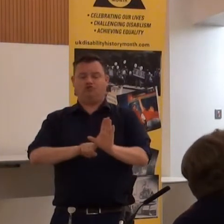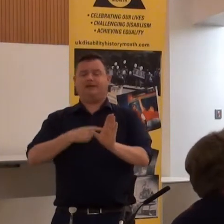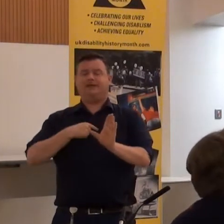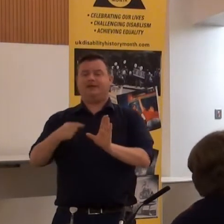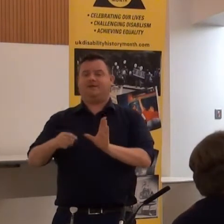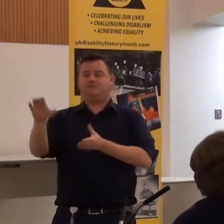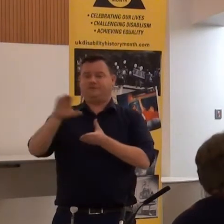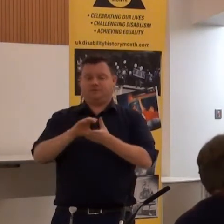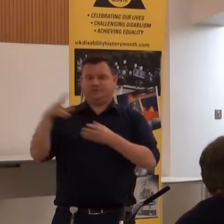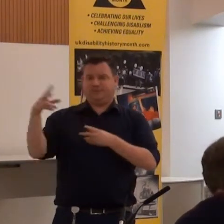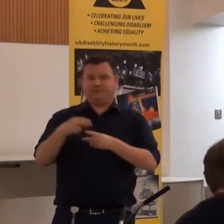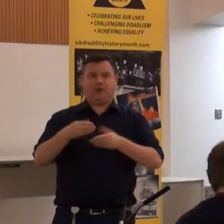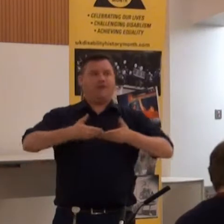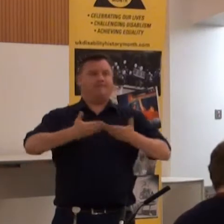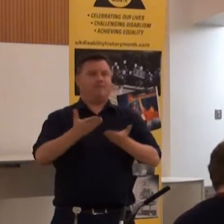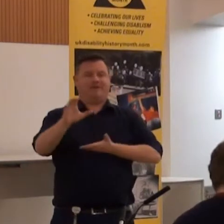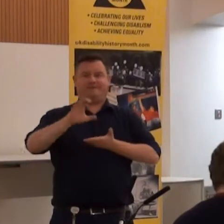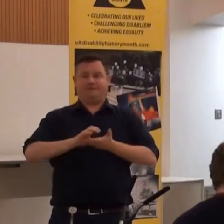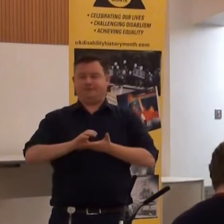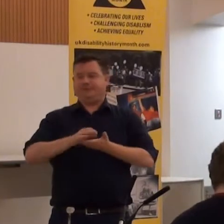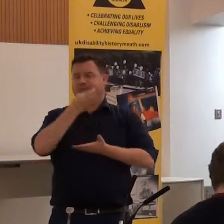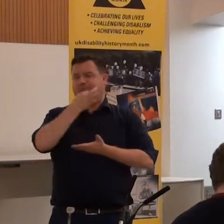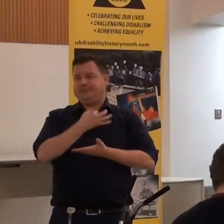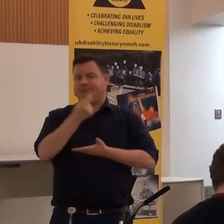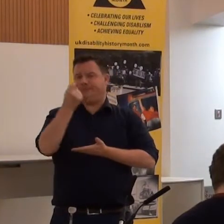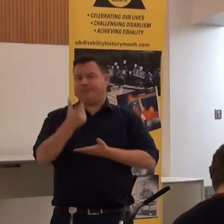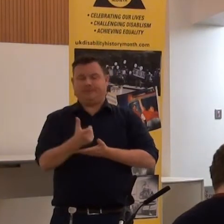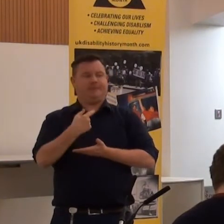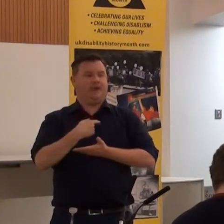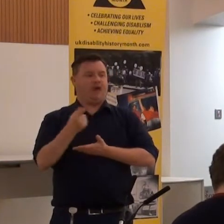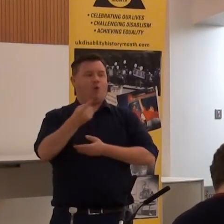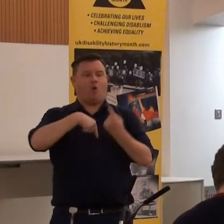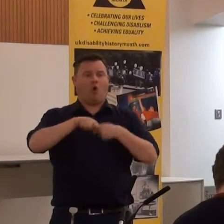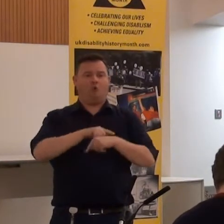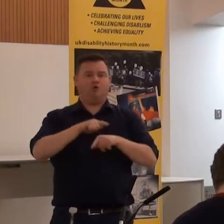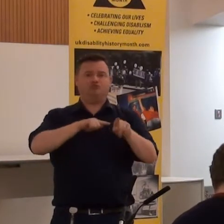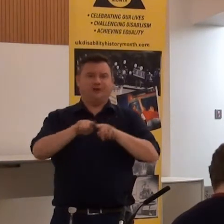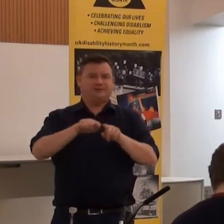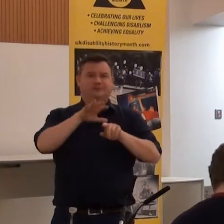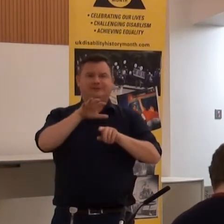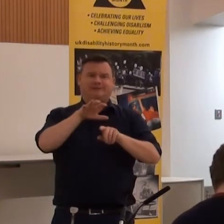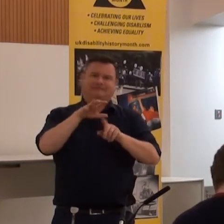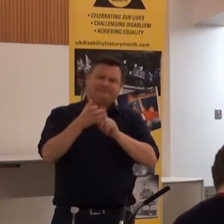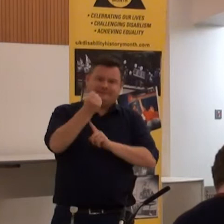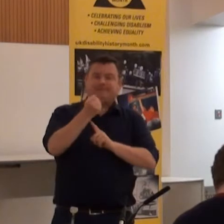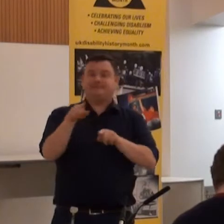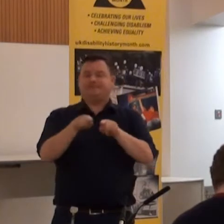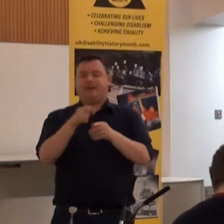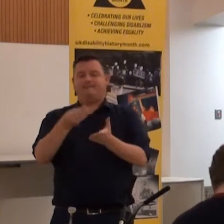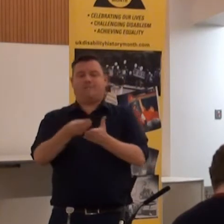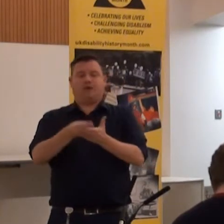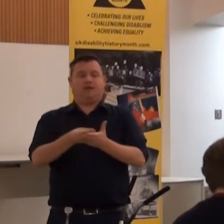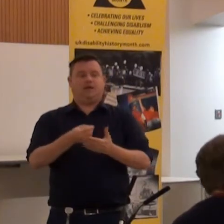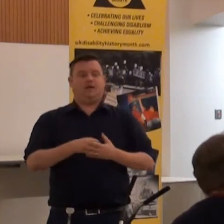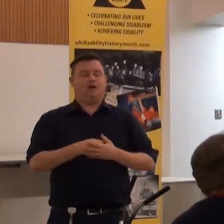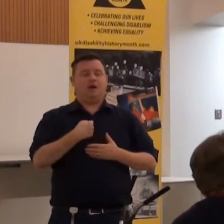is so little public funding out there, and everybody's squabbling over the same tiny pot of money. And one thing that I can tell